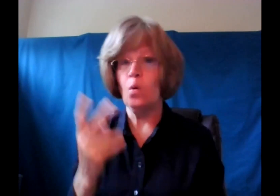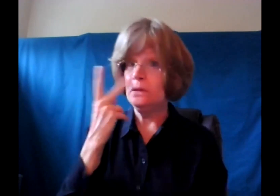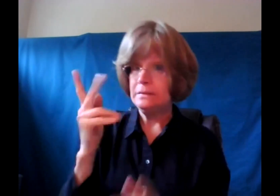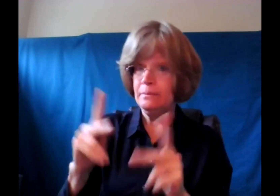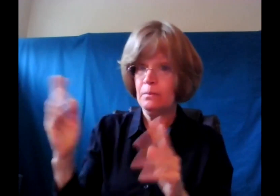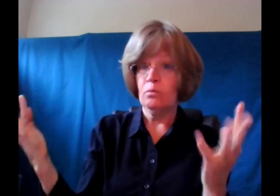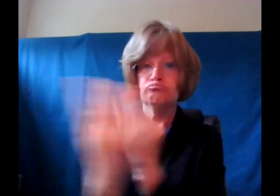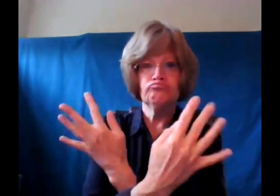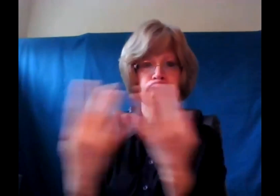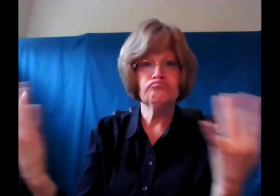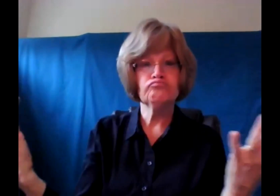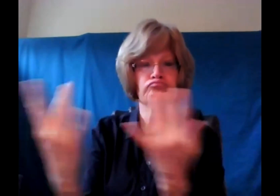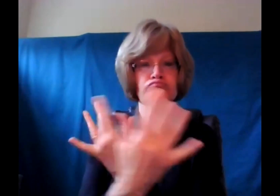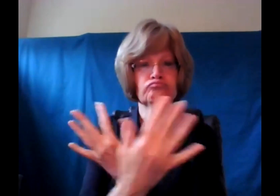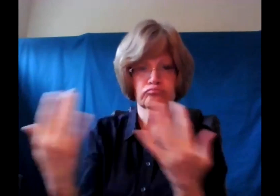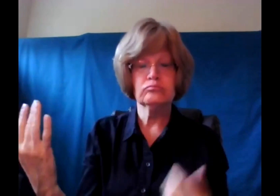down the street.